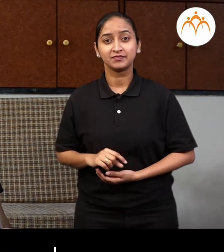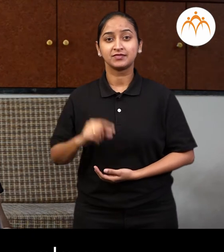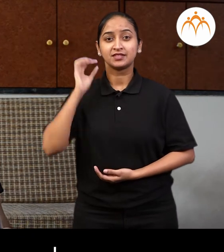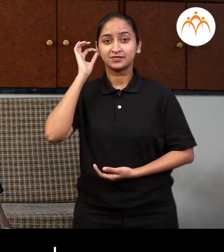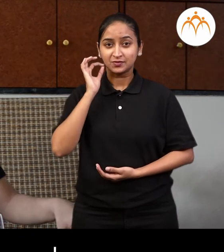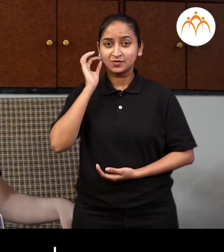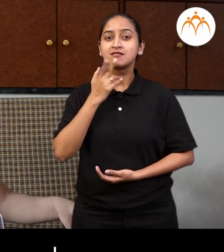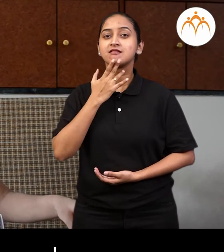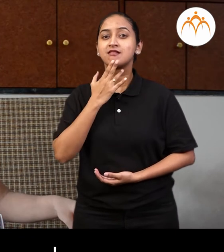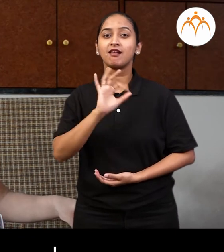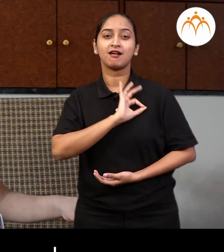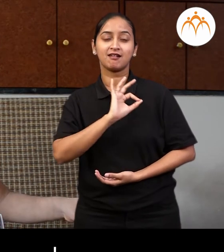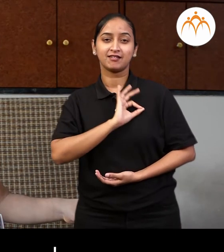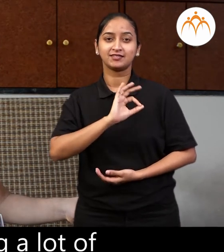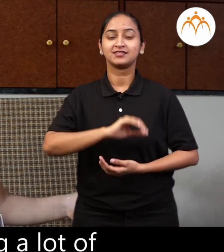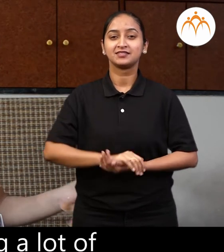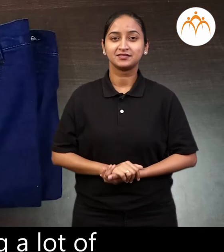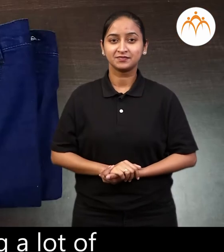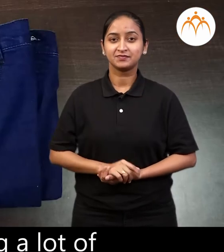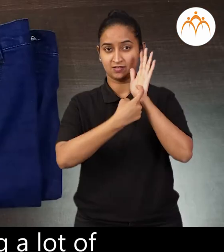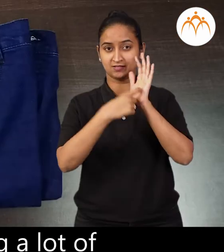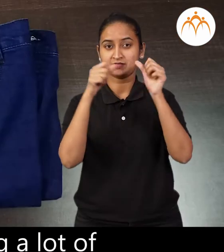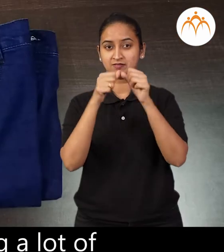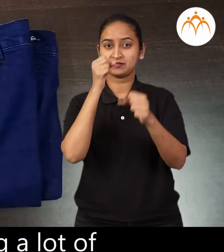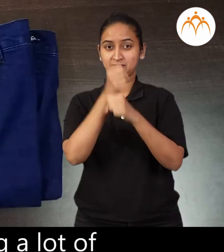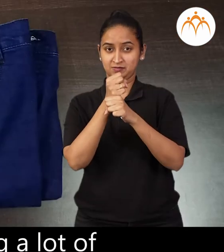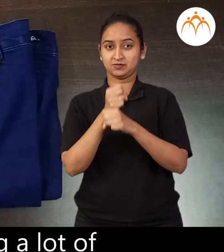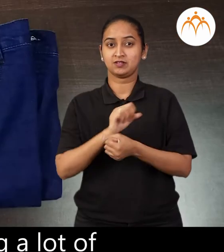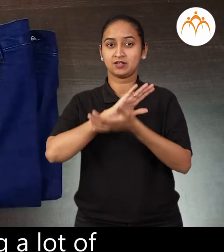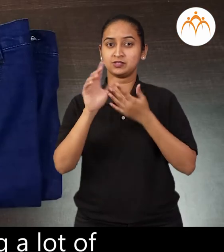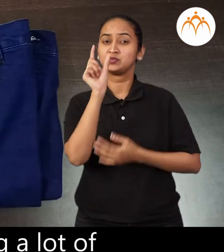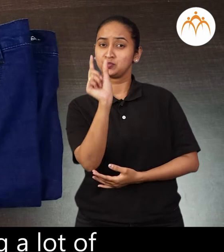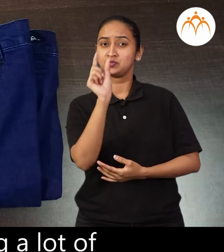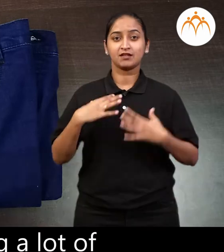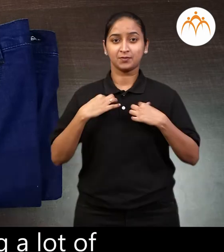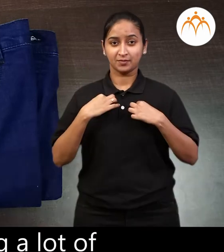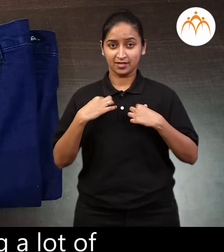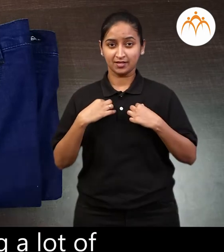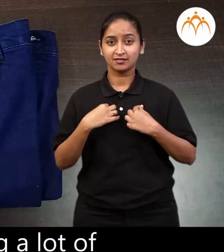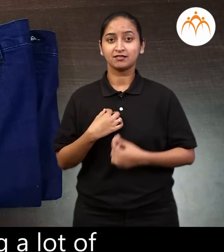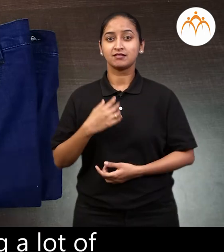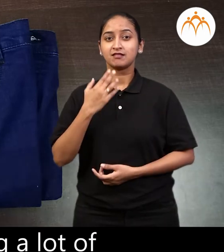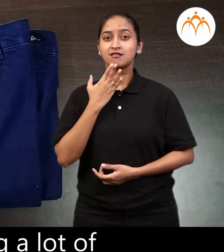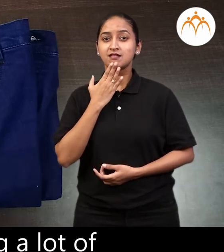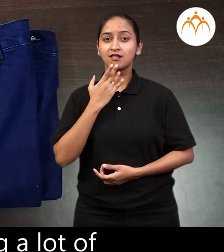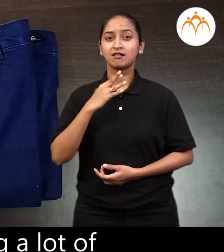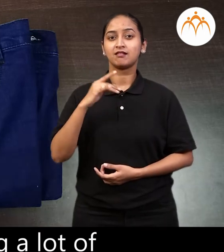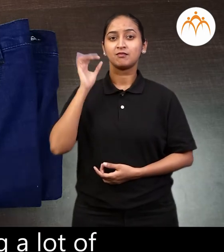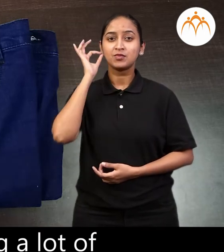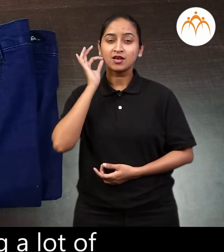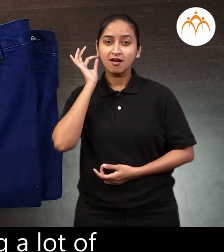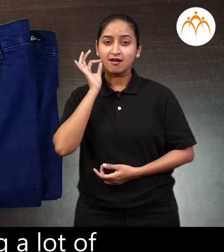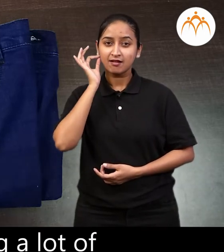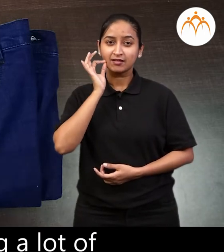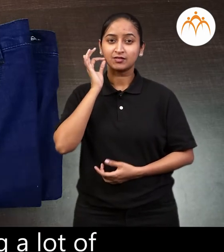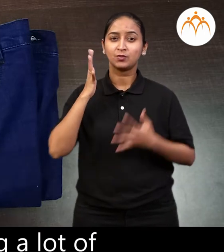Ragu likes blue color. Ragu is having a lot of blue colored clothes.